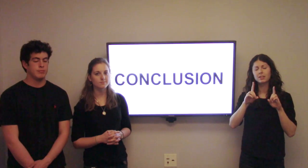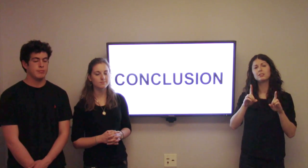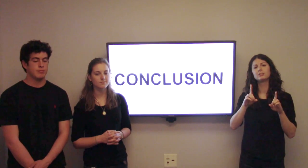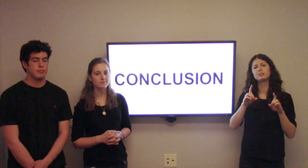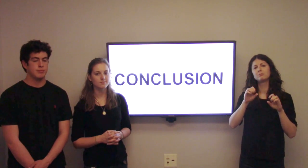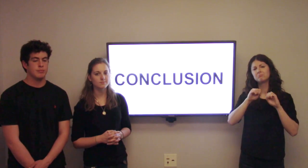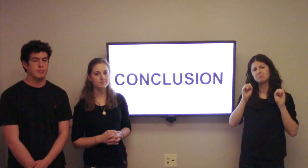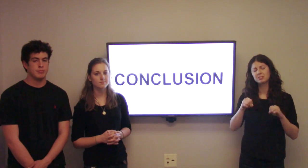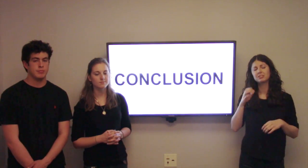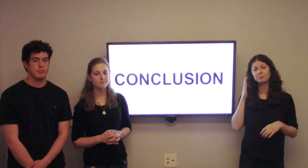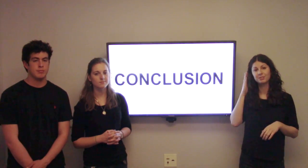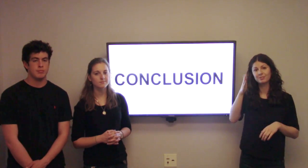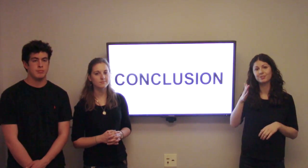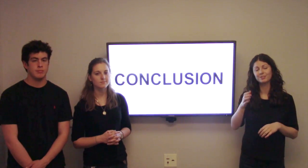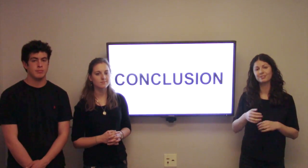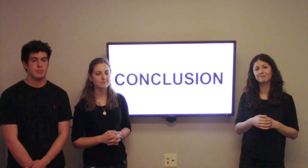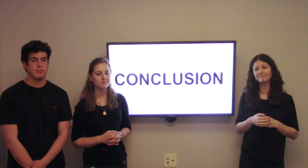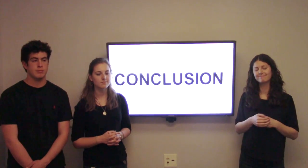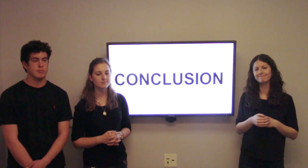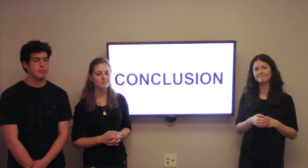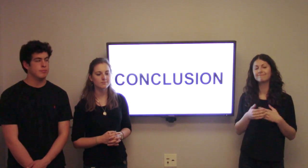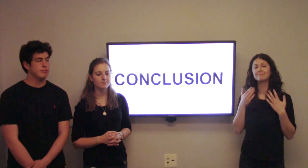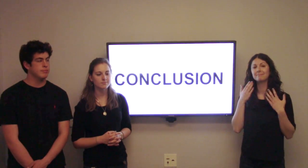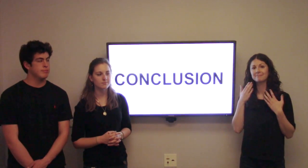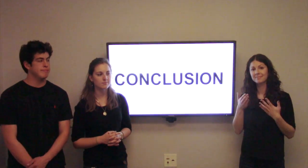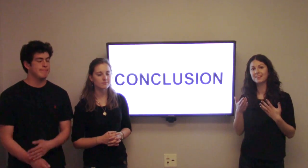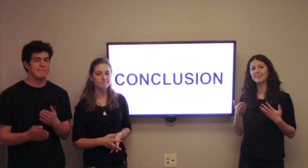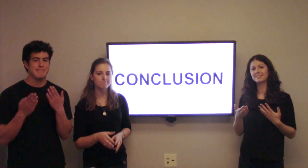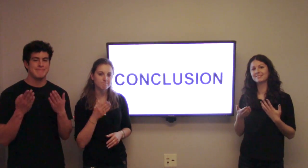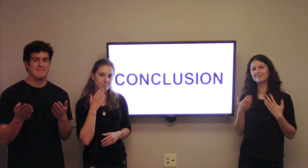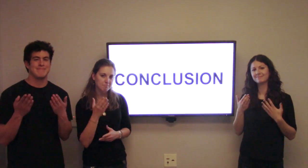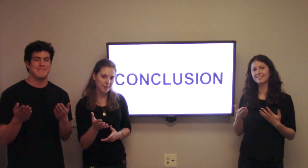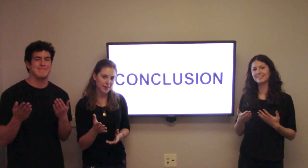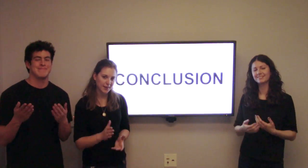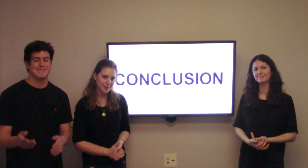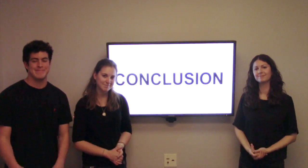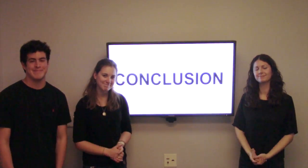the educational system. Thank you.